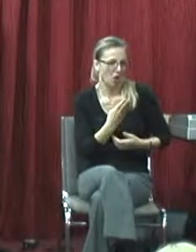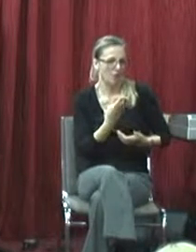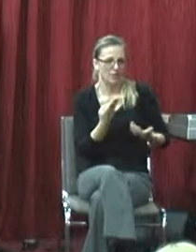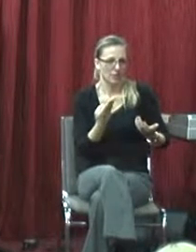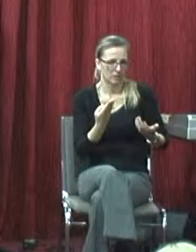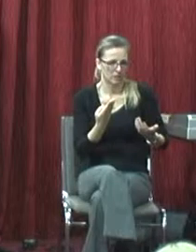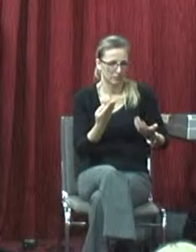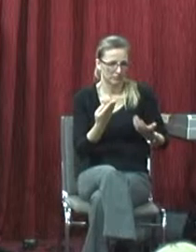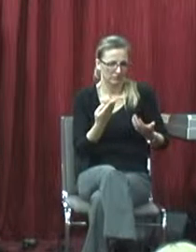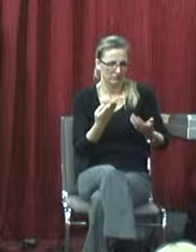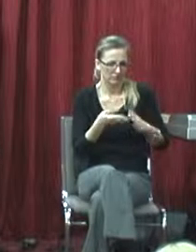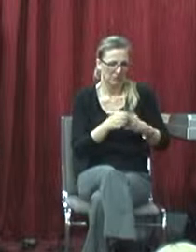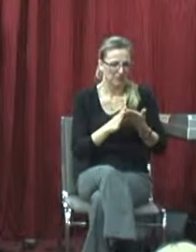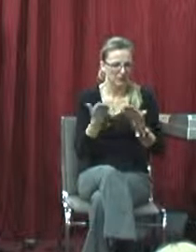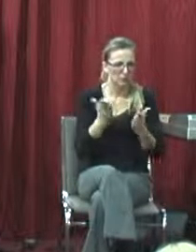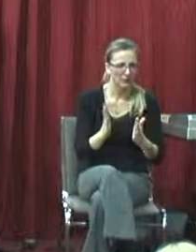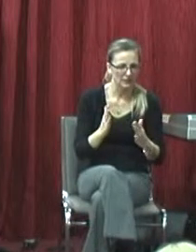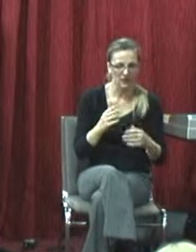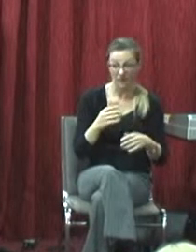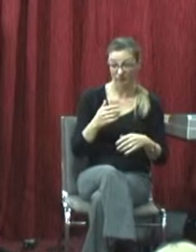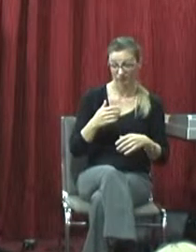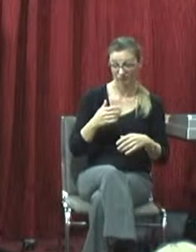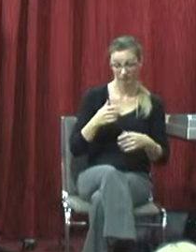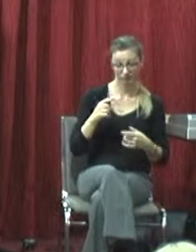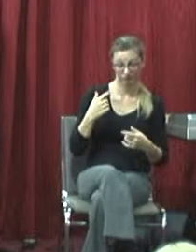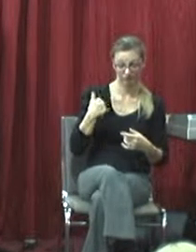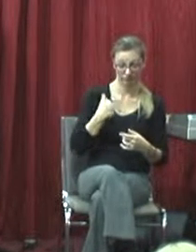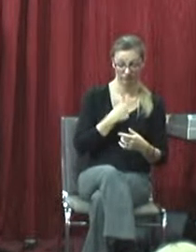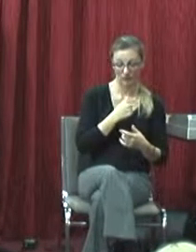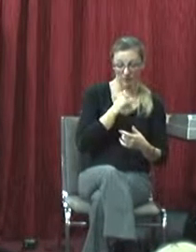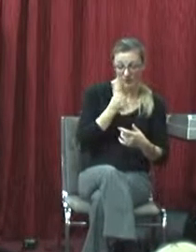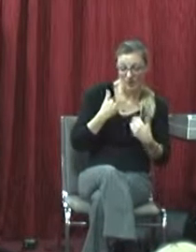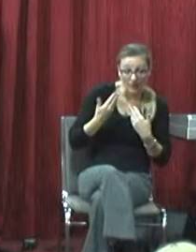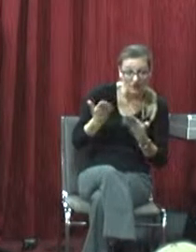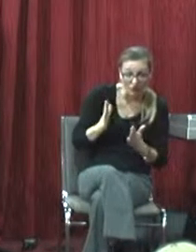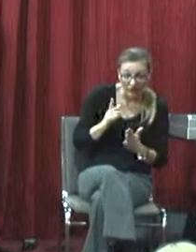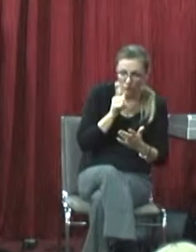even fewer of us have servants serving us.